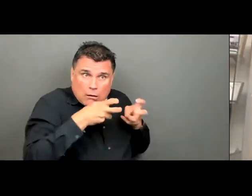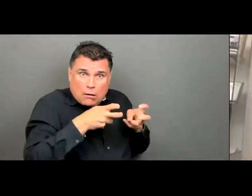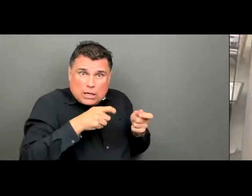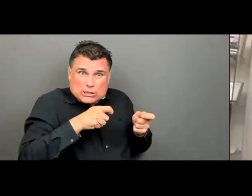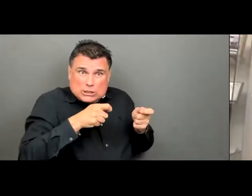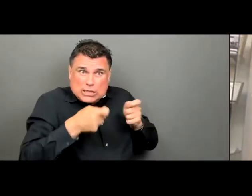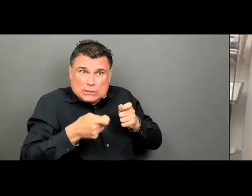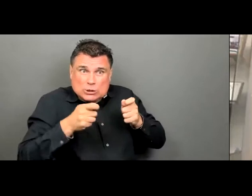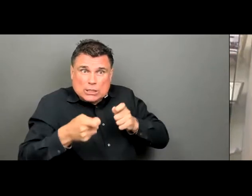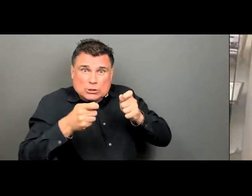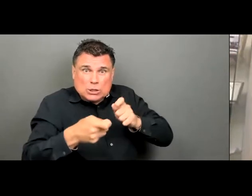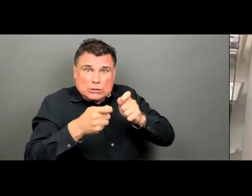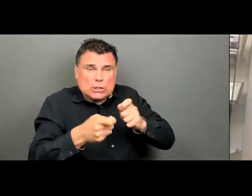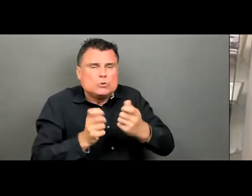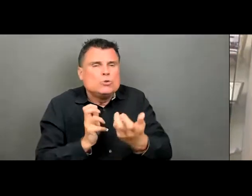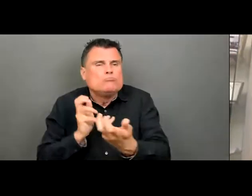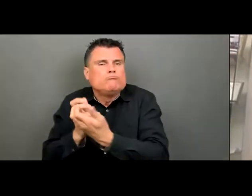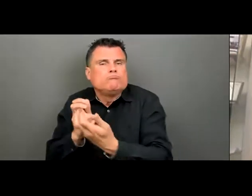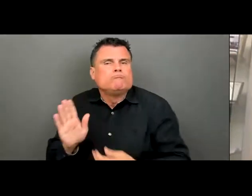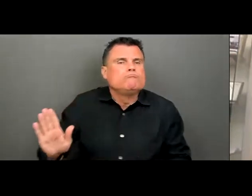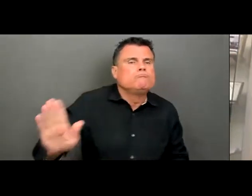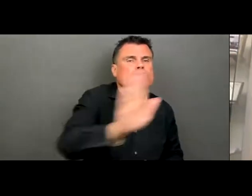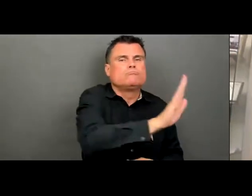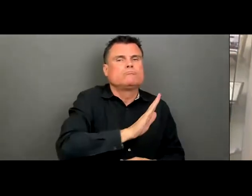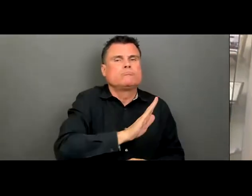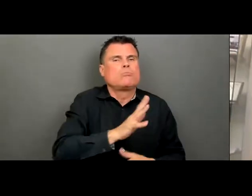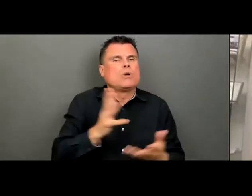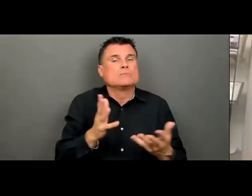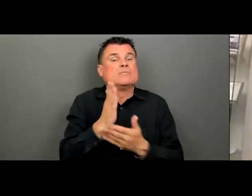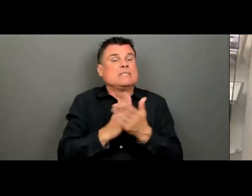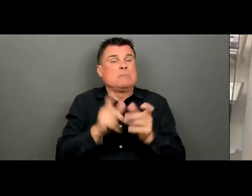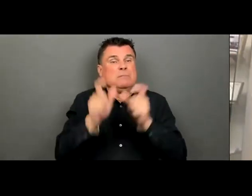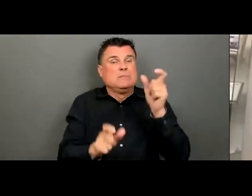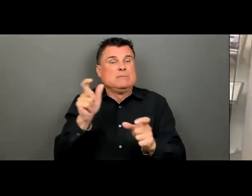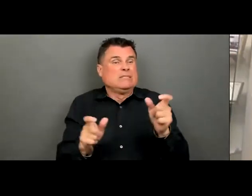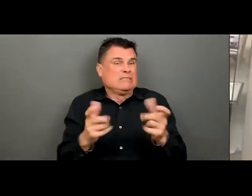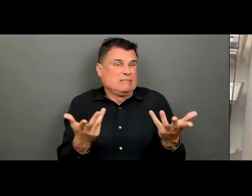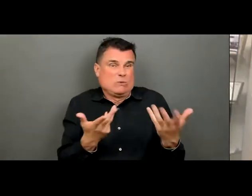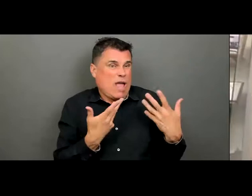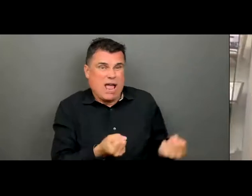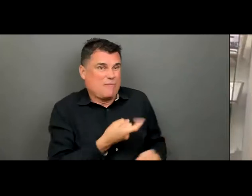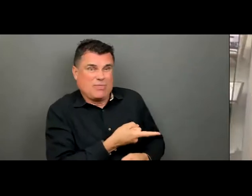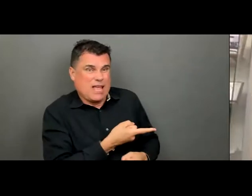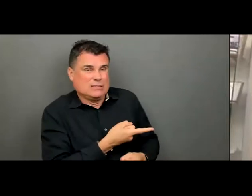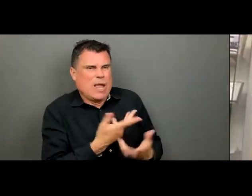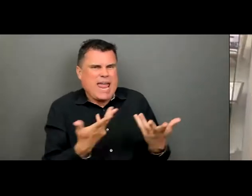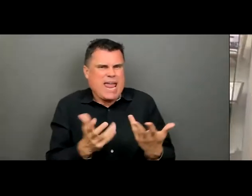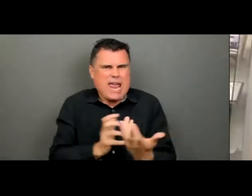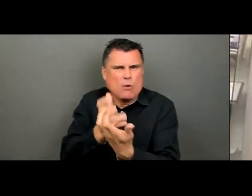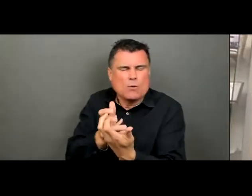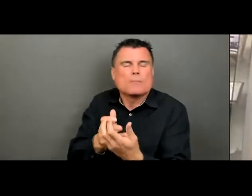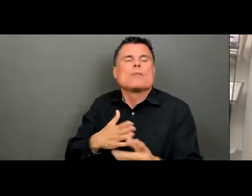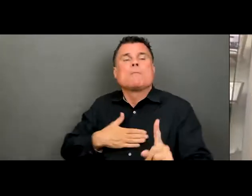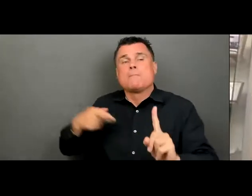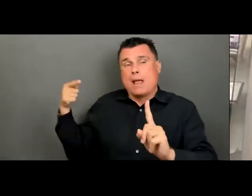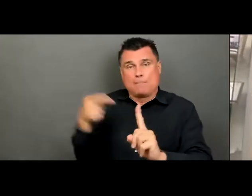of mobility as well. Plus, and the second point, which I need to mention. Atif, if